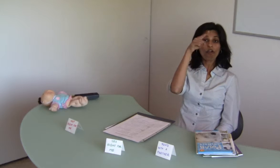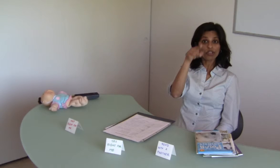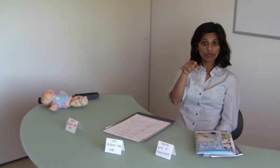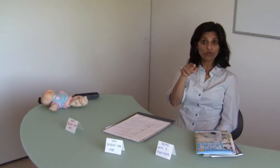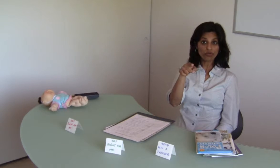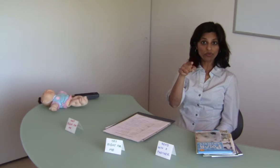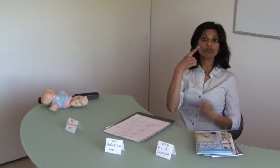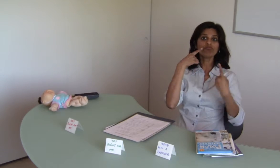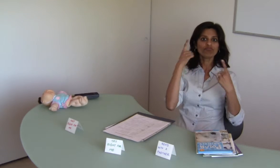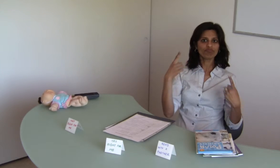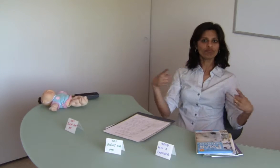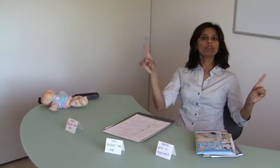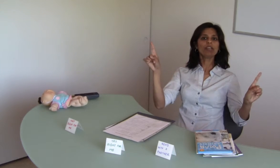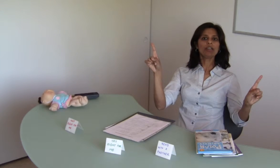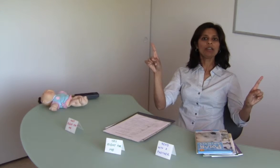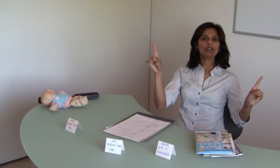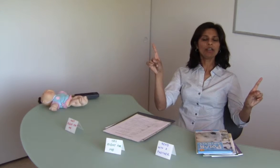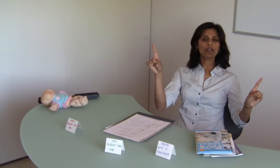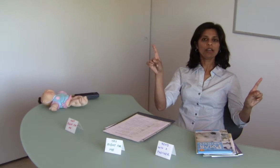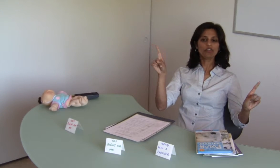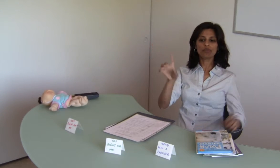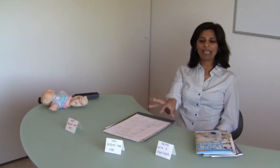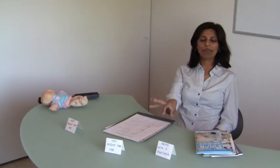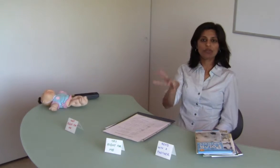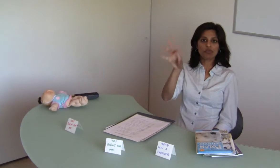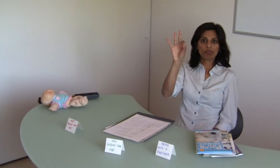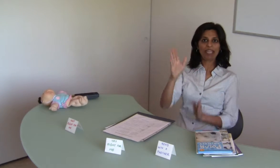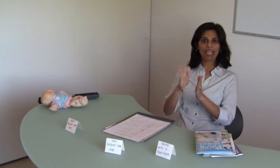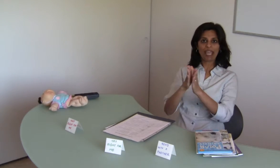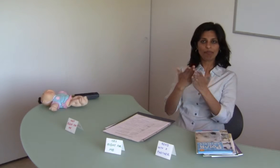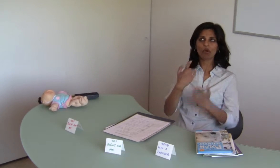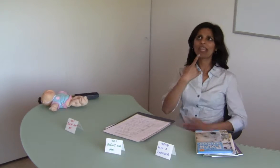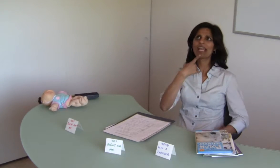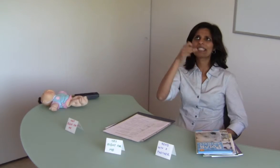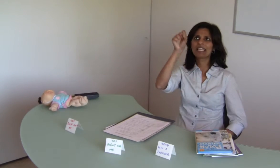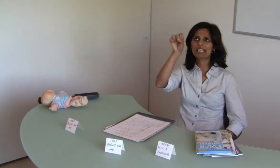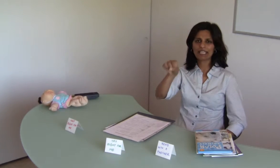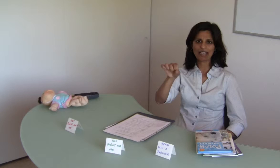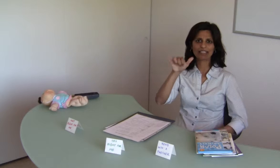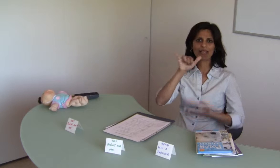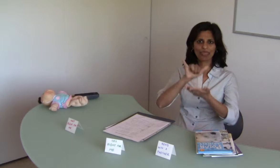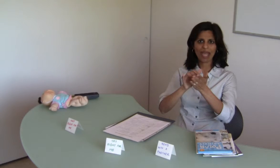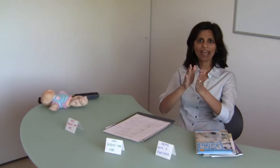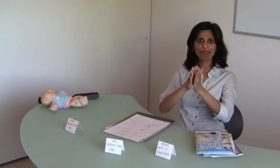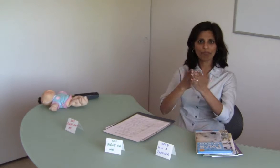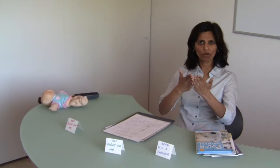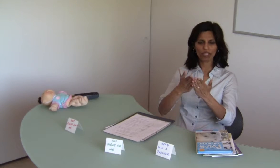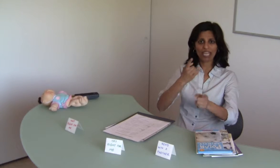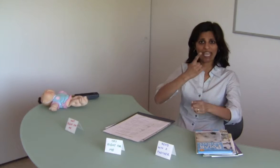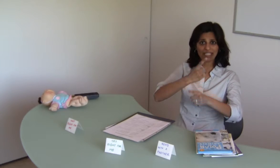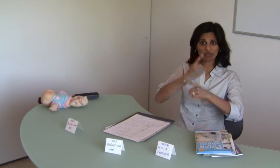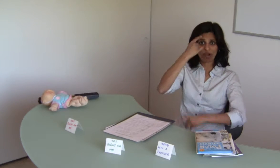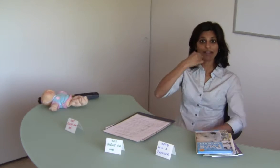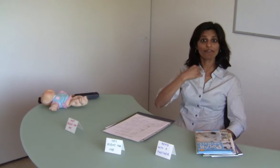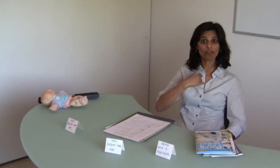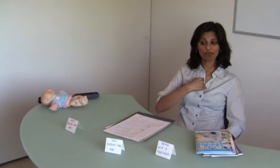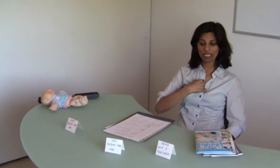For you to be able to pick a book and say, yes, that book is right for